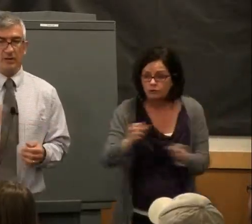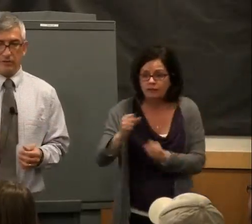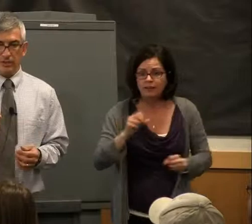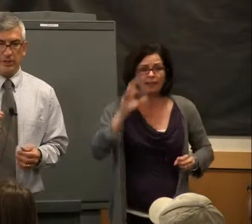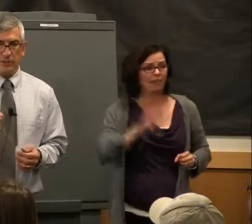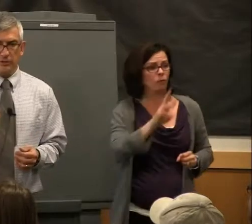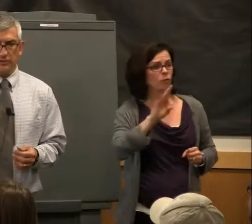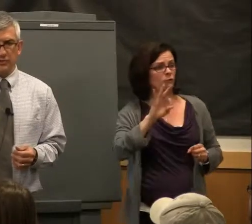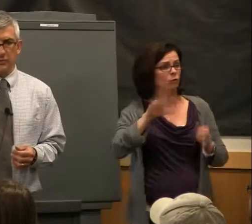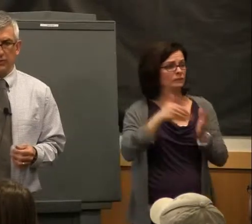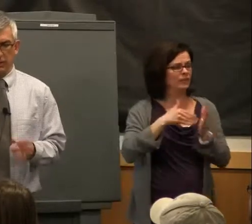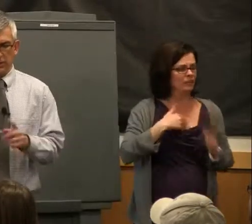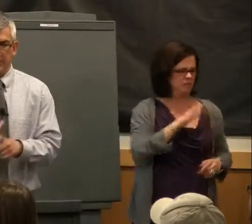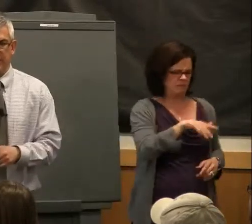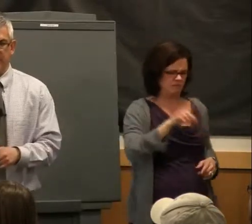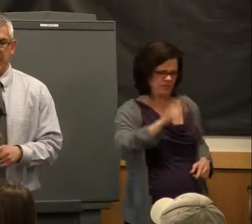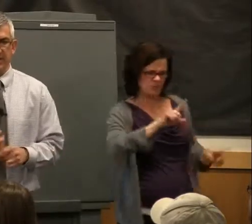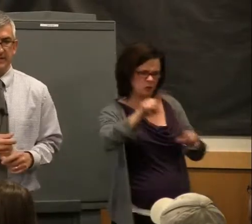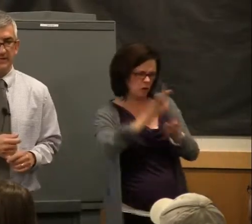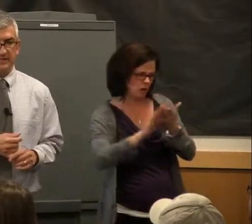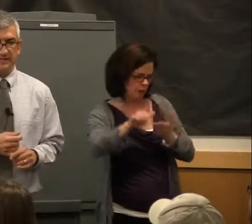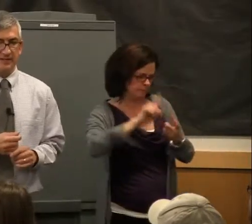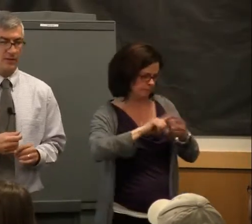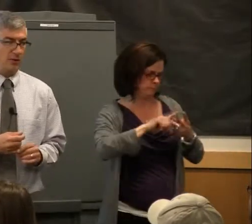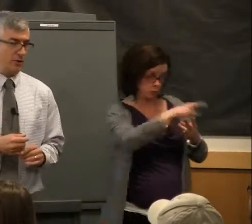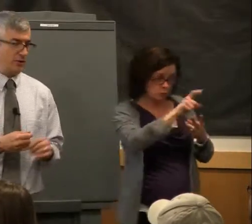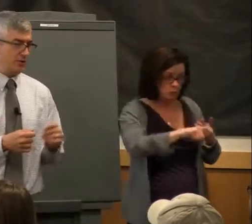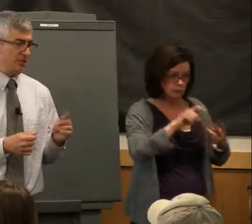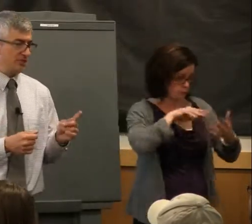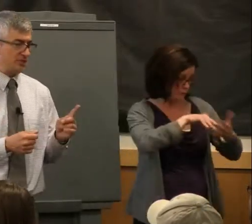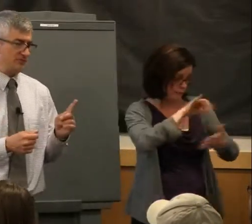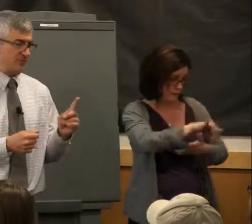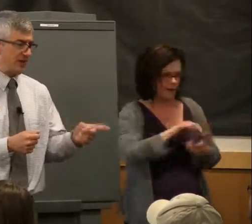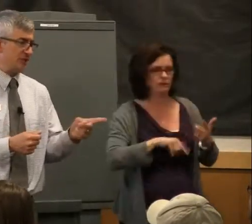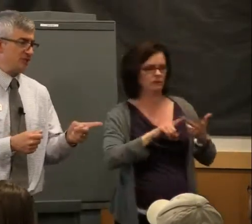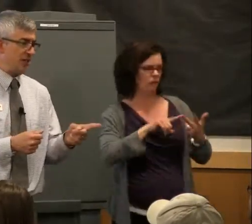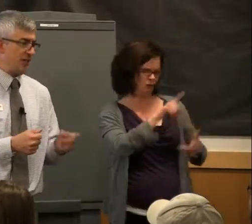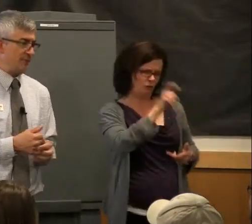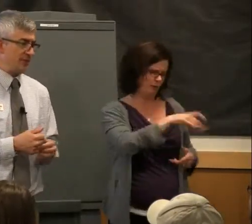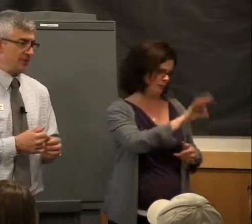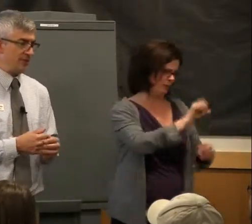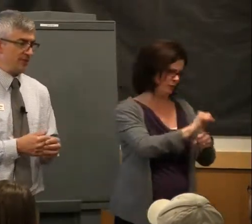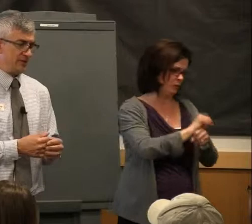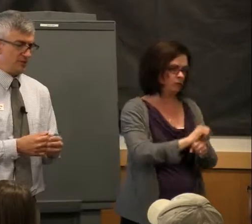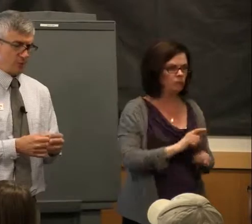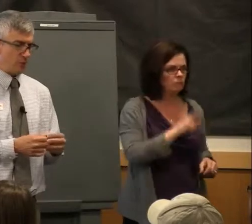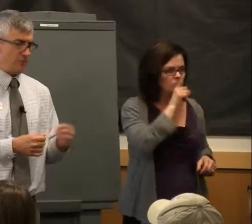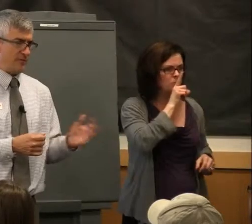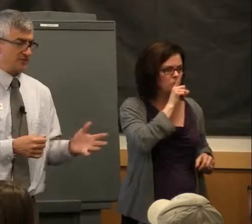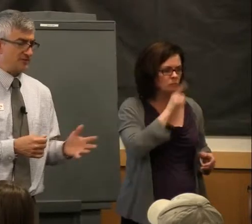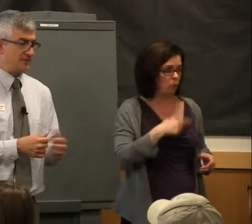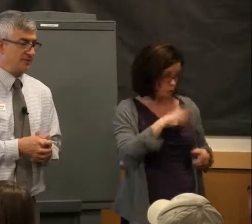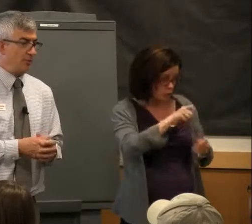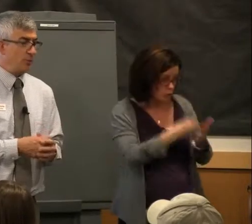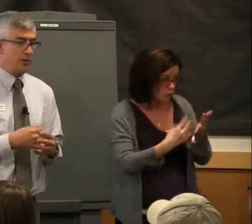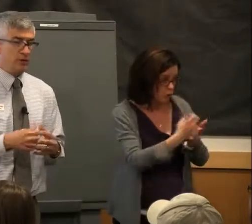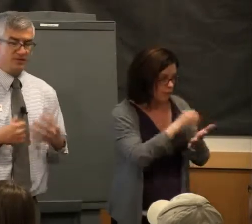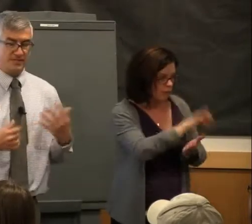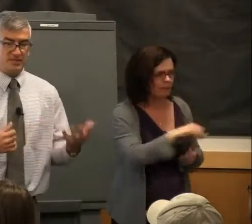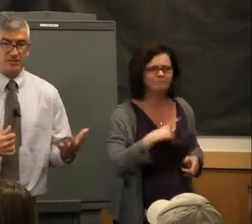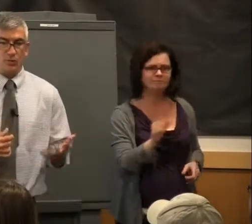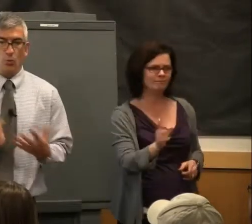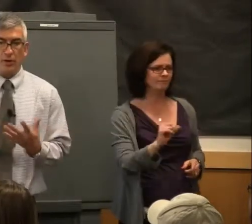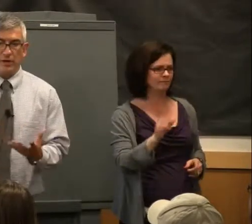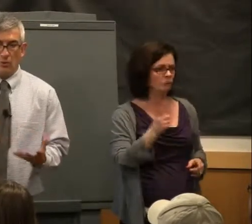you, you need to go to school and you need to study this, or you need to just find a job and you need to earn this.